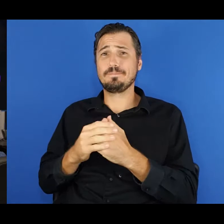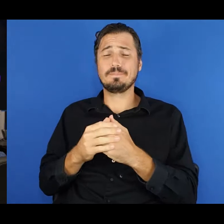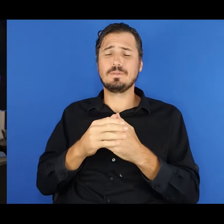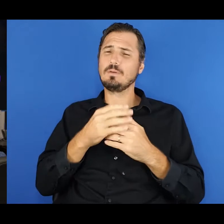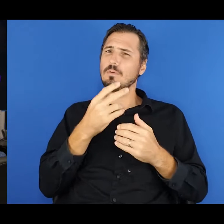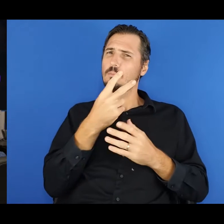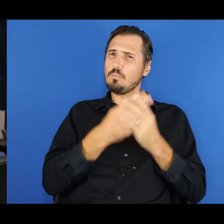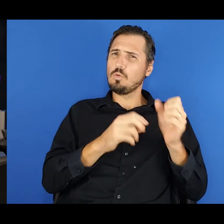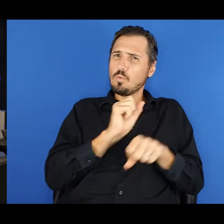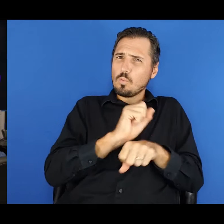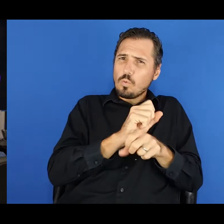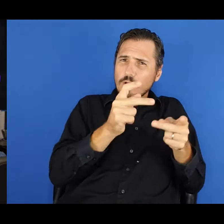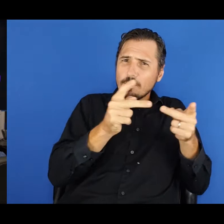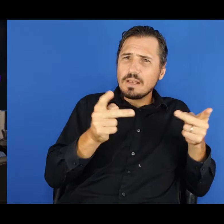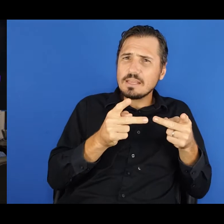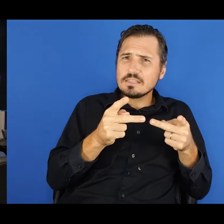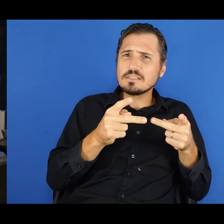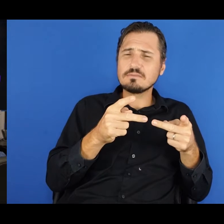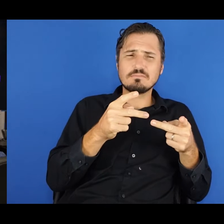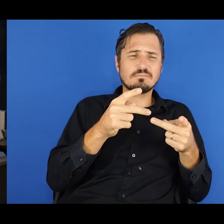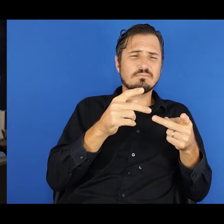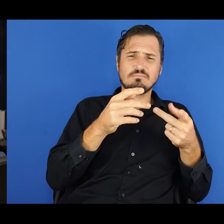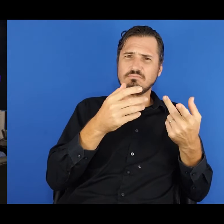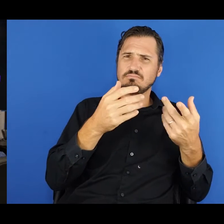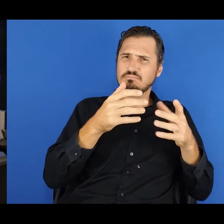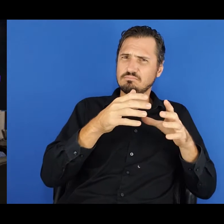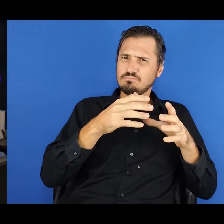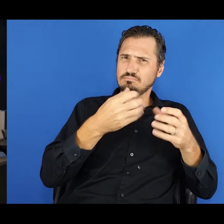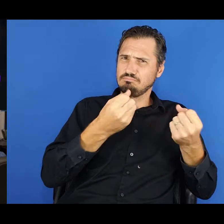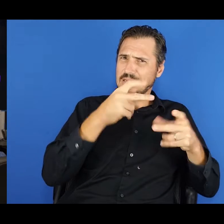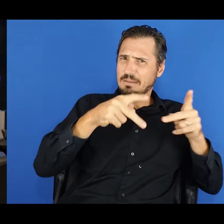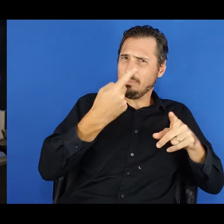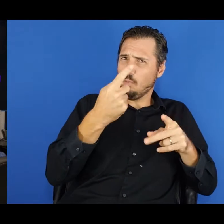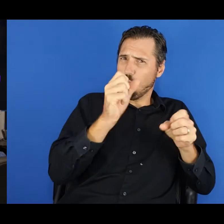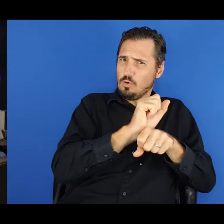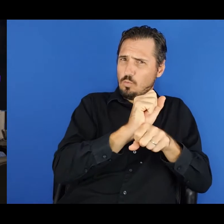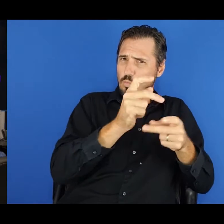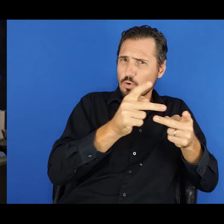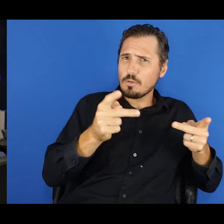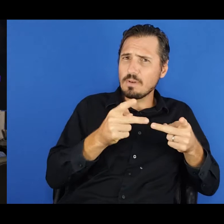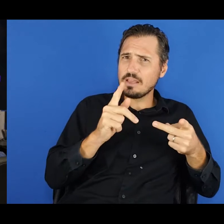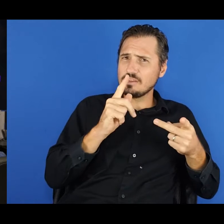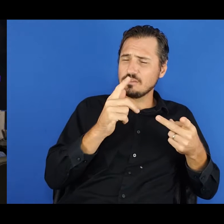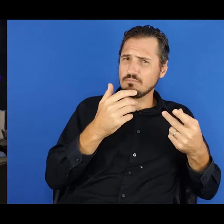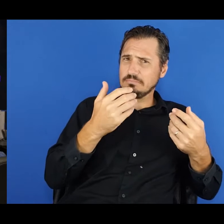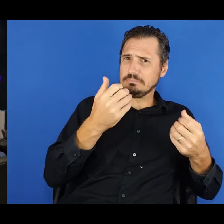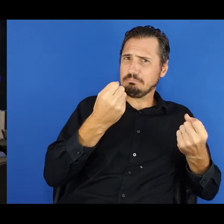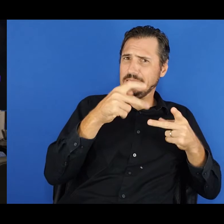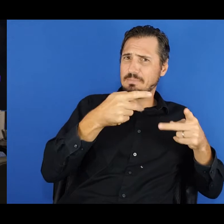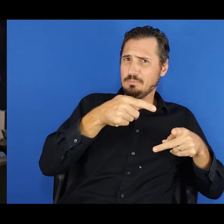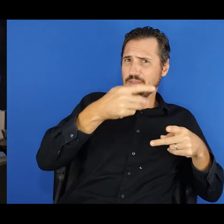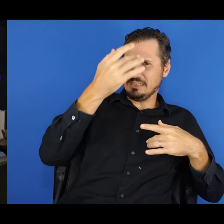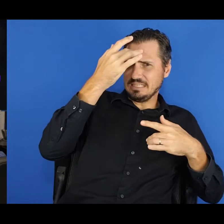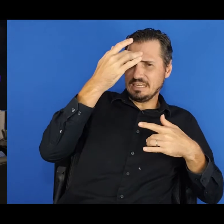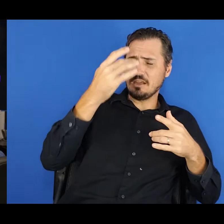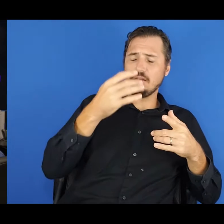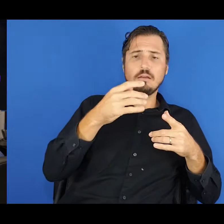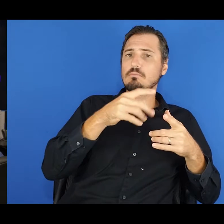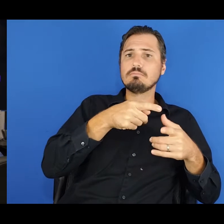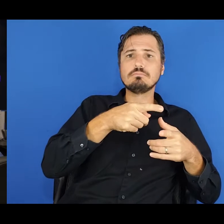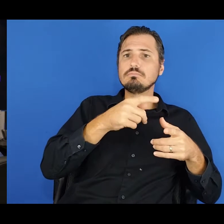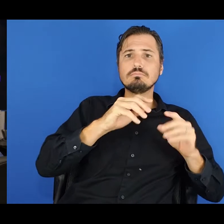have similarly shown no further spread since last week. Again, mahalo to the businesses for their